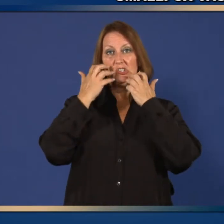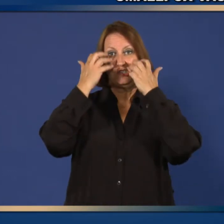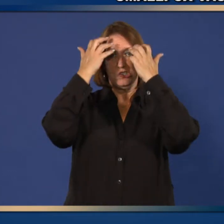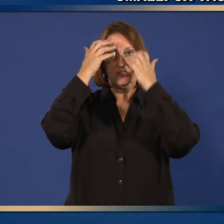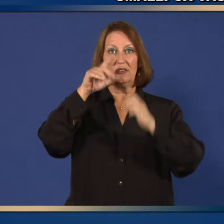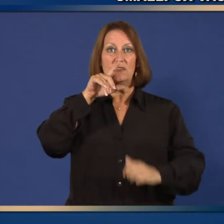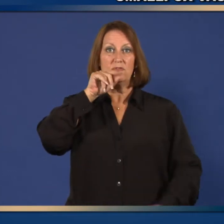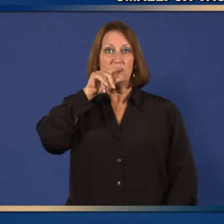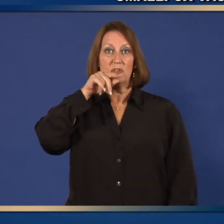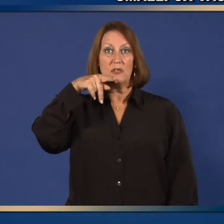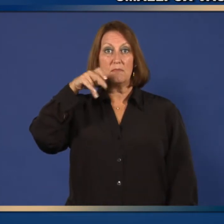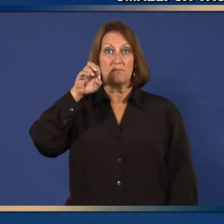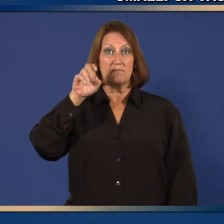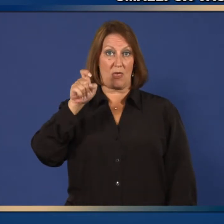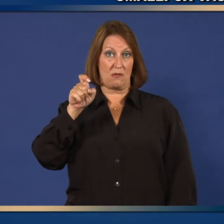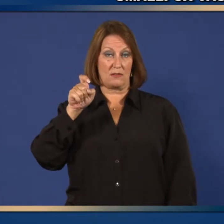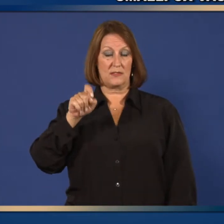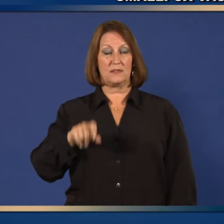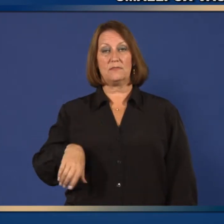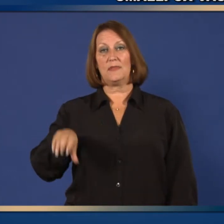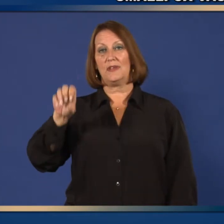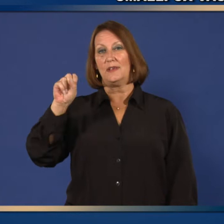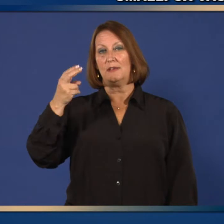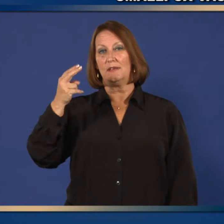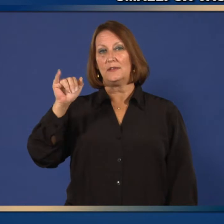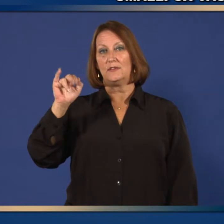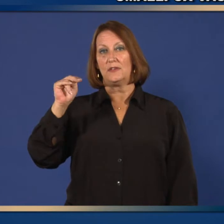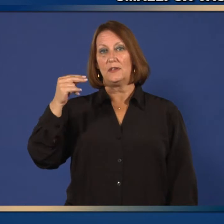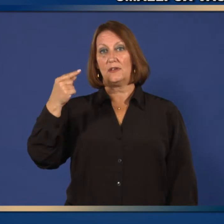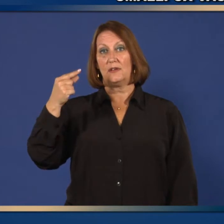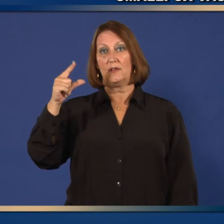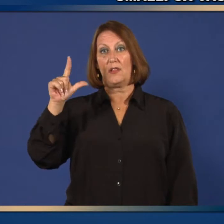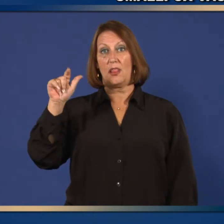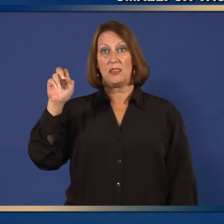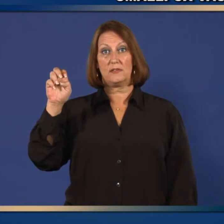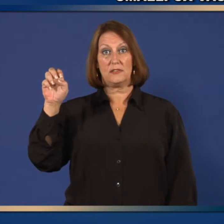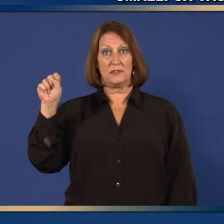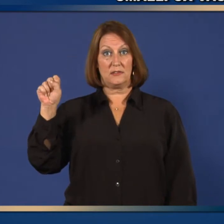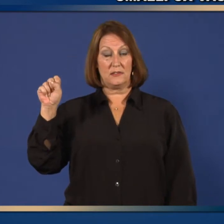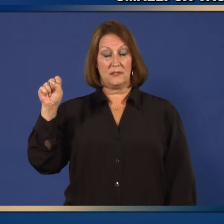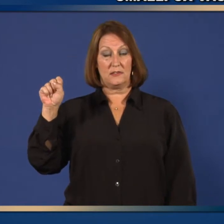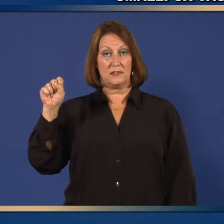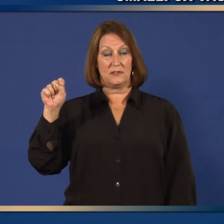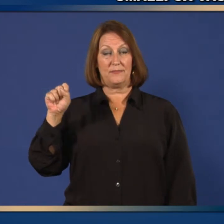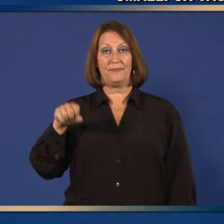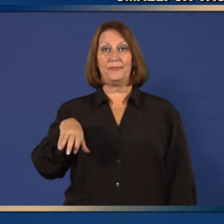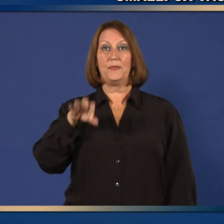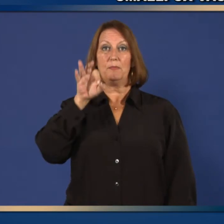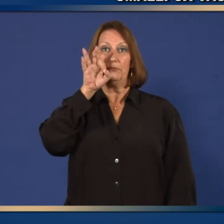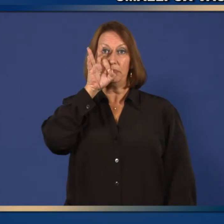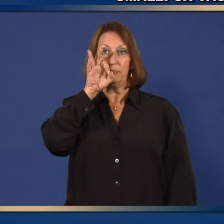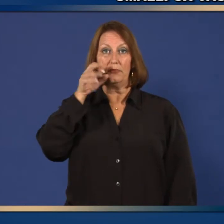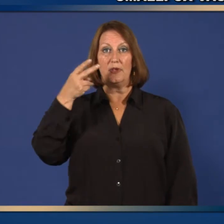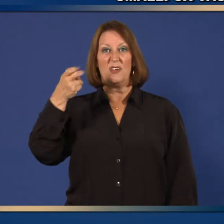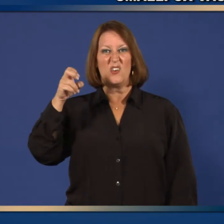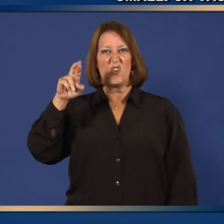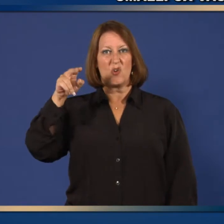herpes, or very bad acne should not get the vaccine